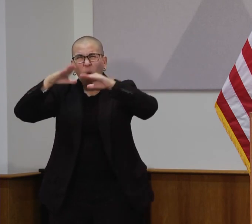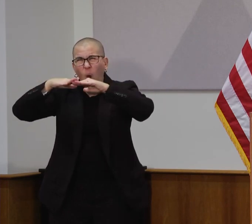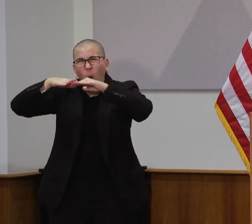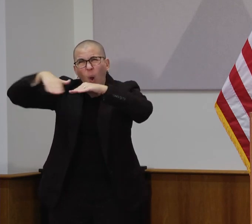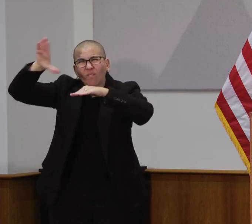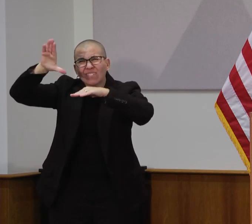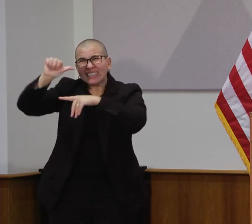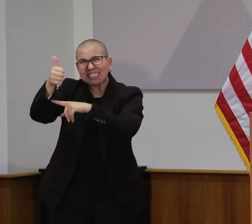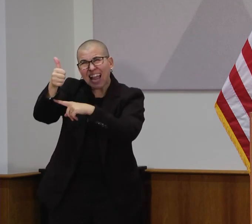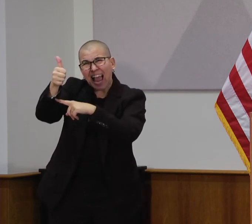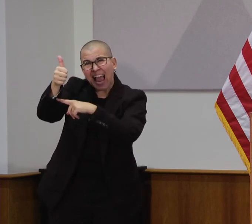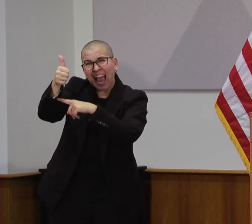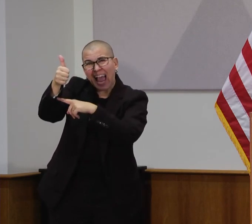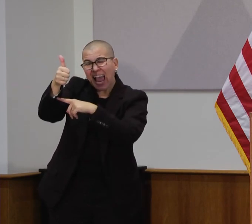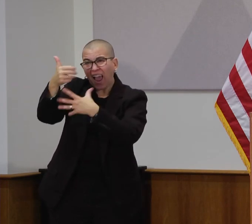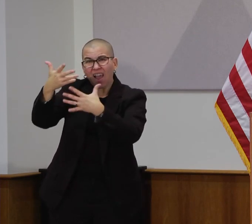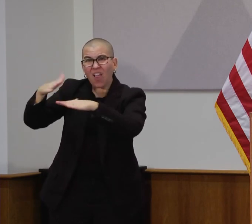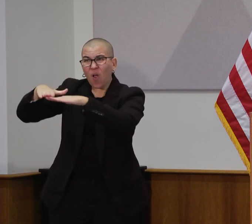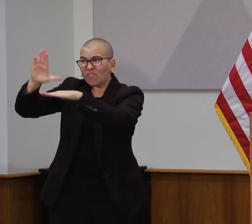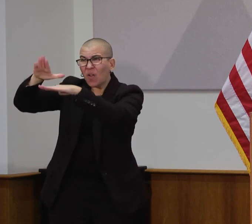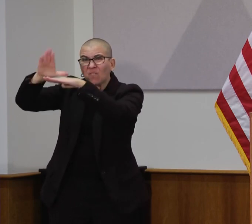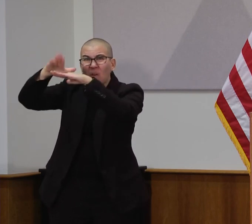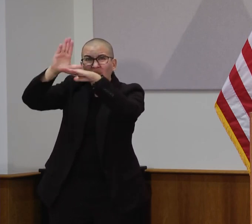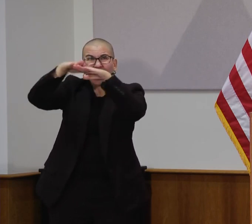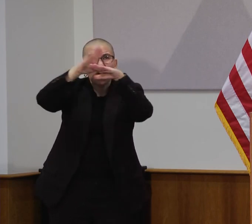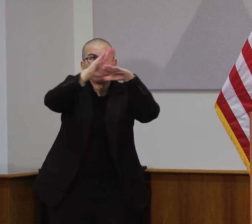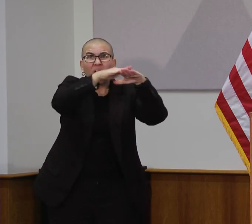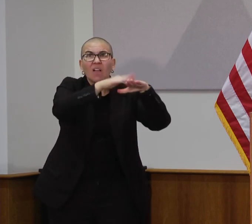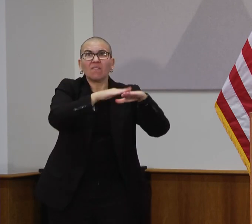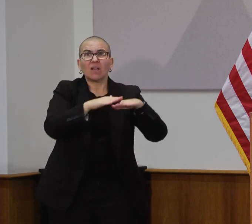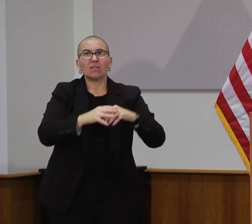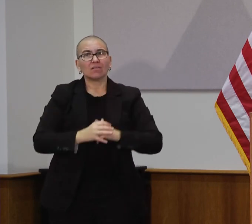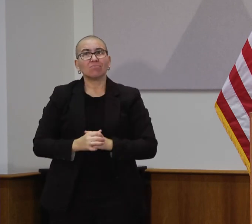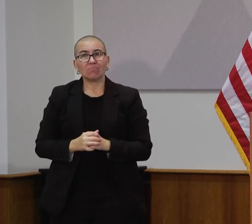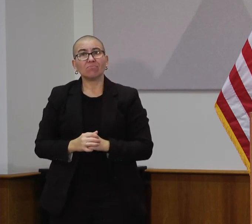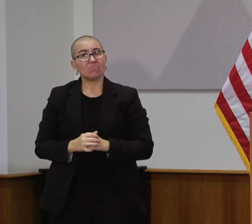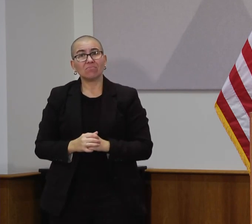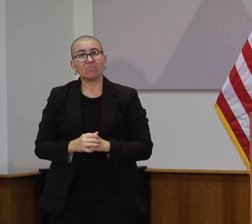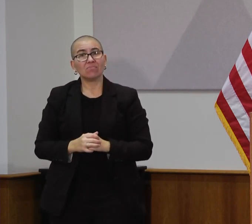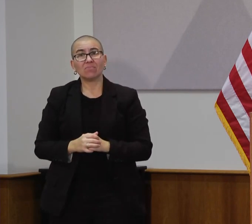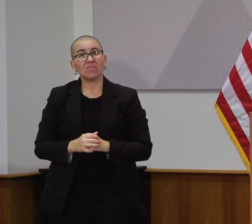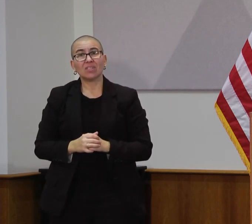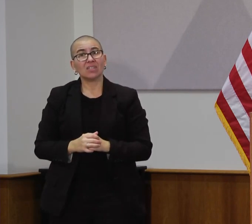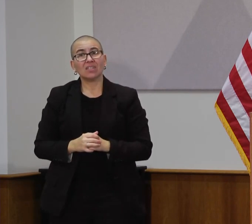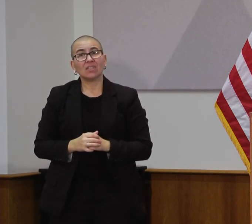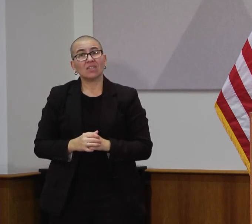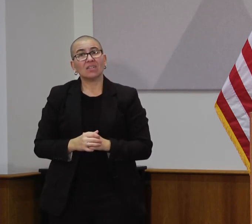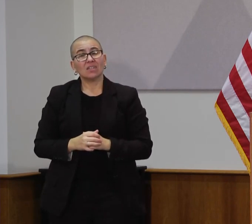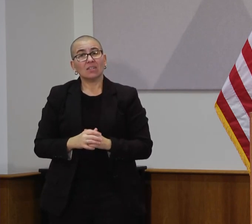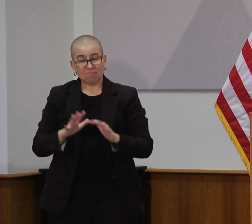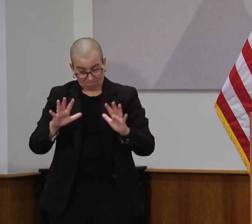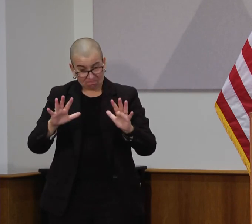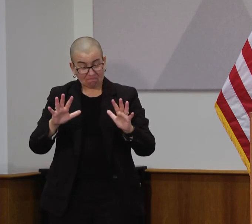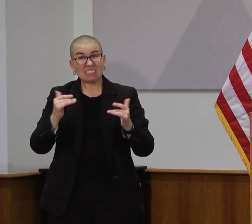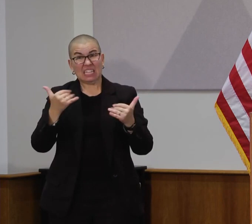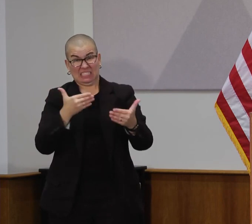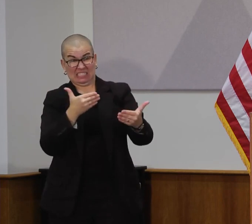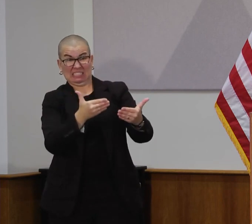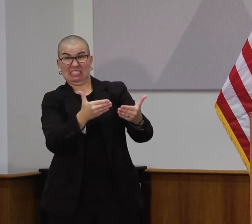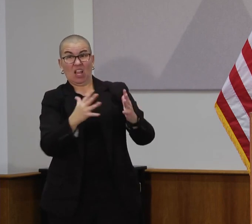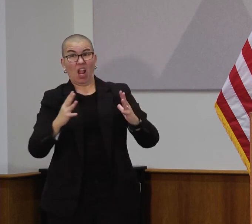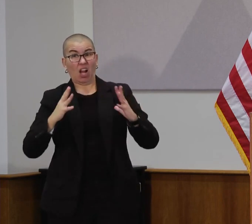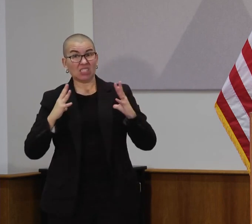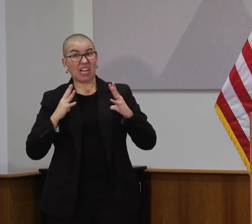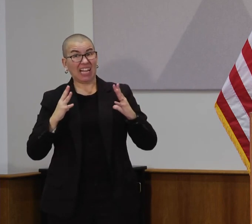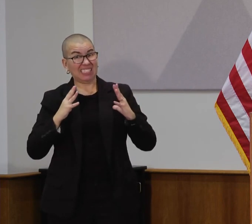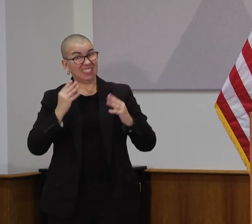residents. Growth is very widespread in our state. And just a few more words on holiday guidance. The holiday season